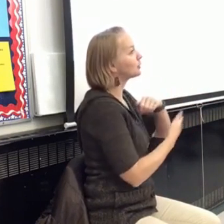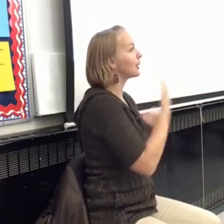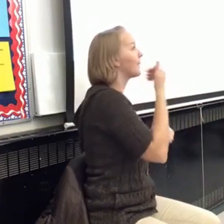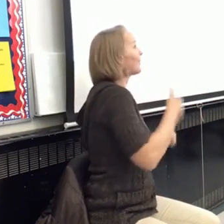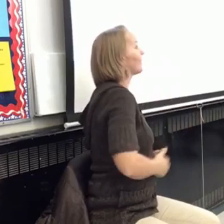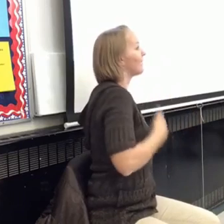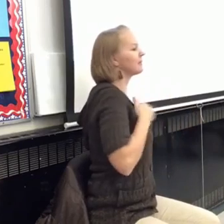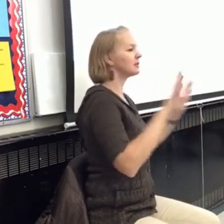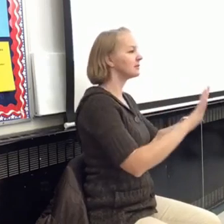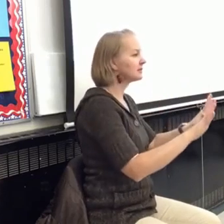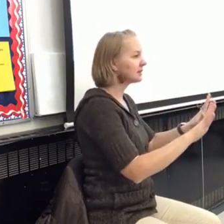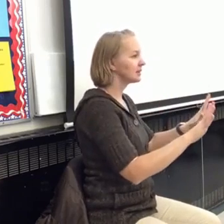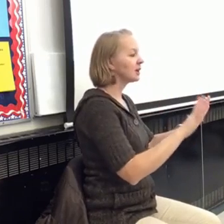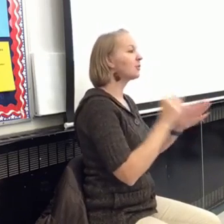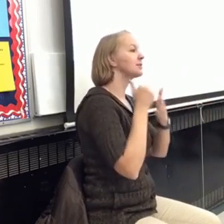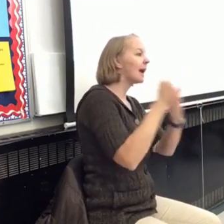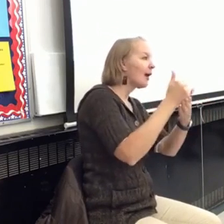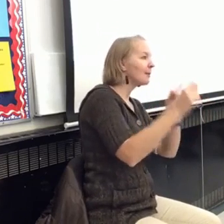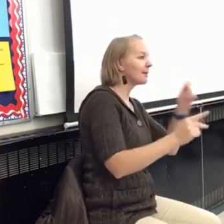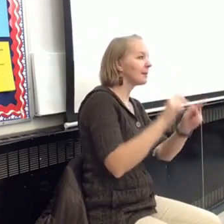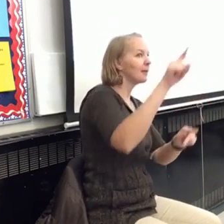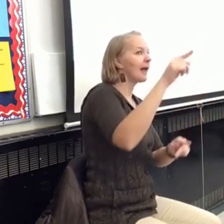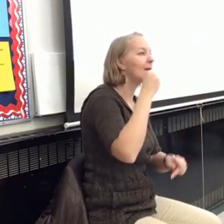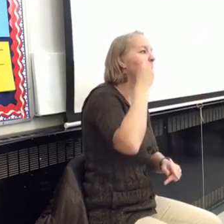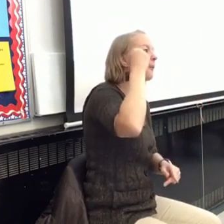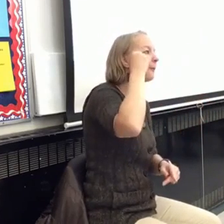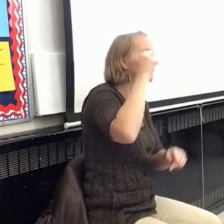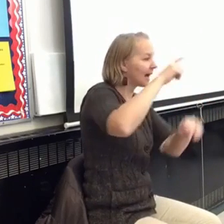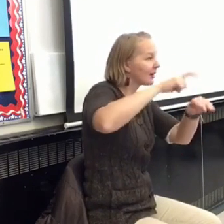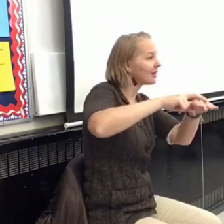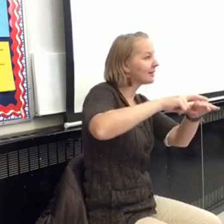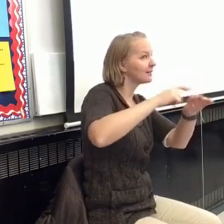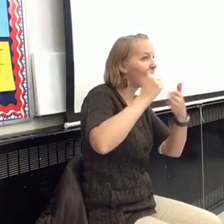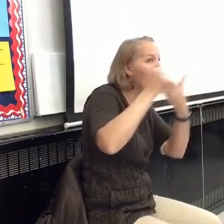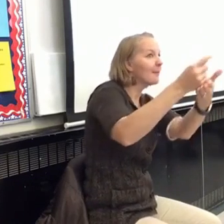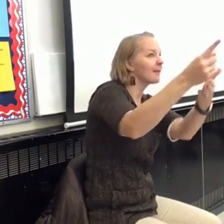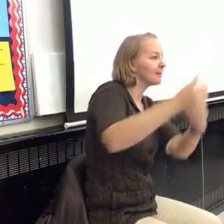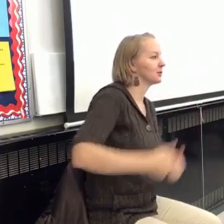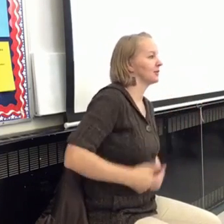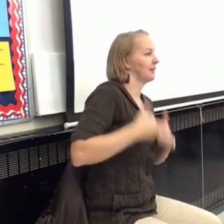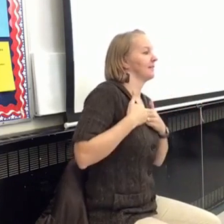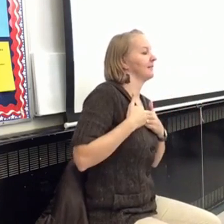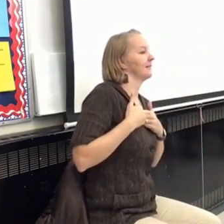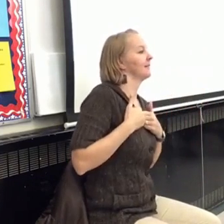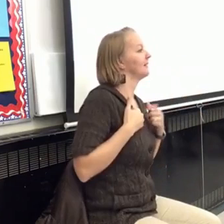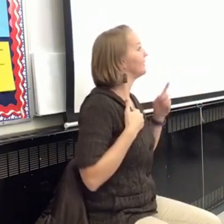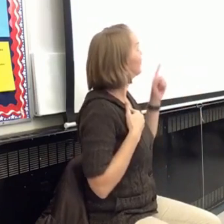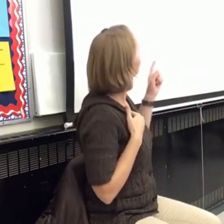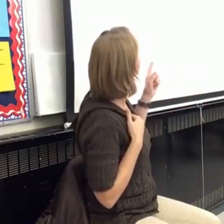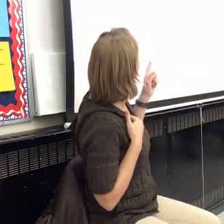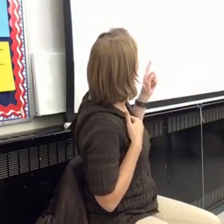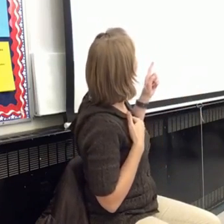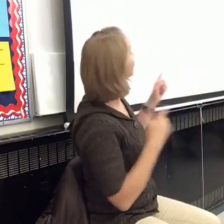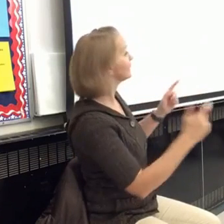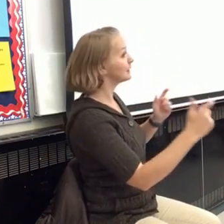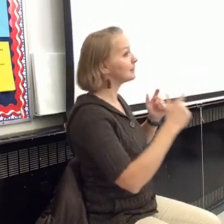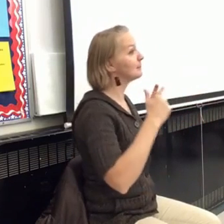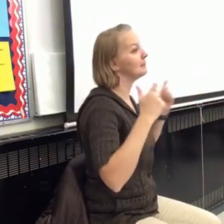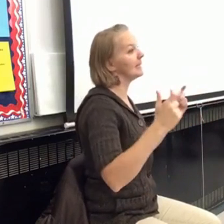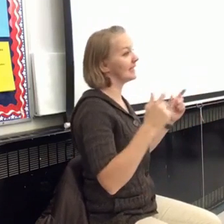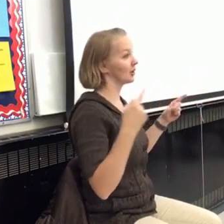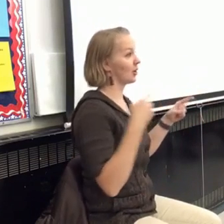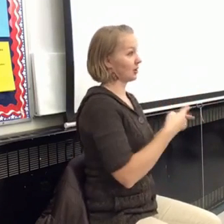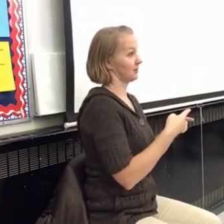life. It was helping the people back home in Ireland be able to survive. Now, this is where the big